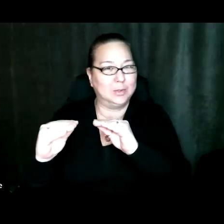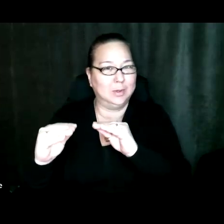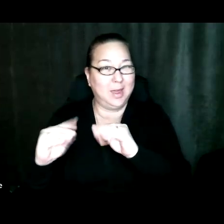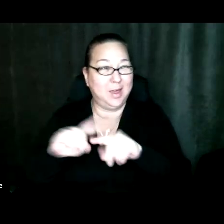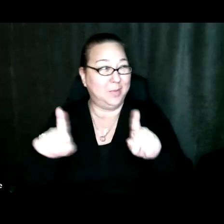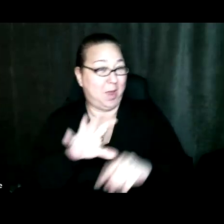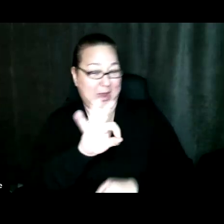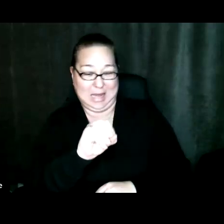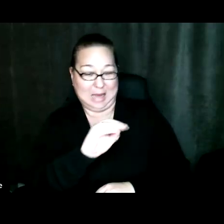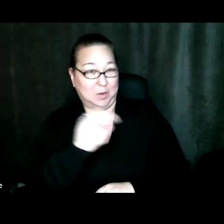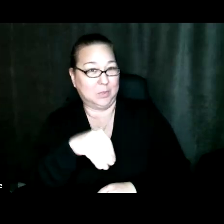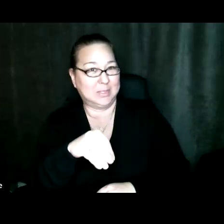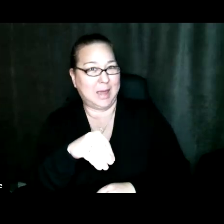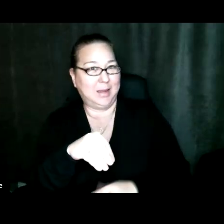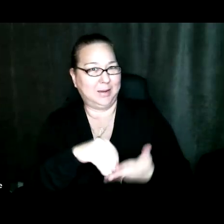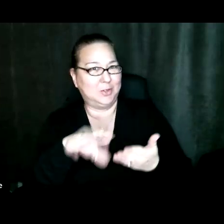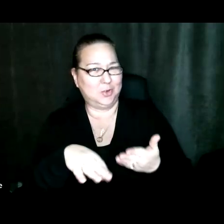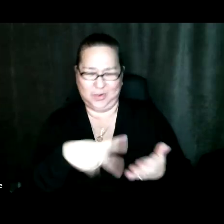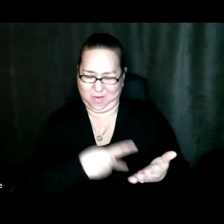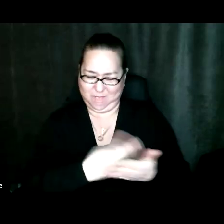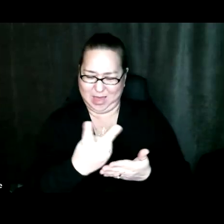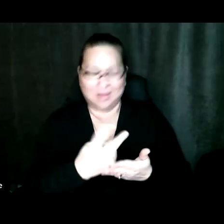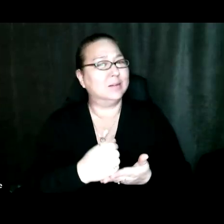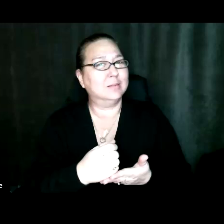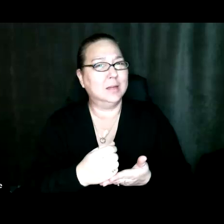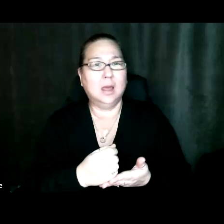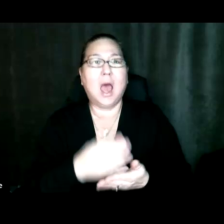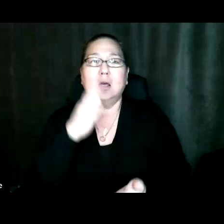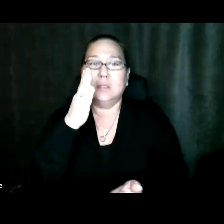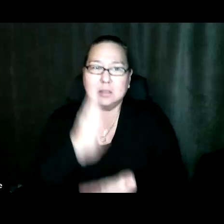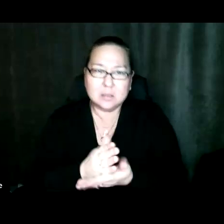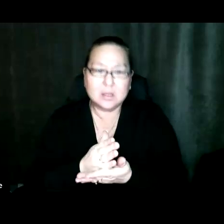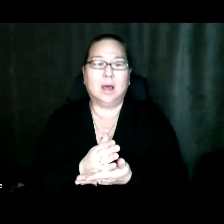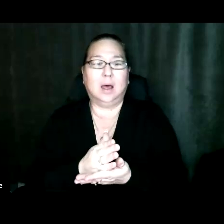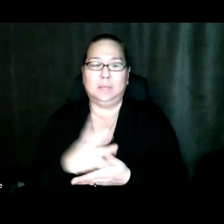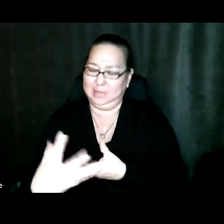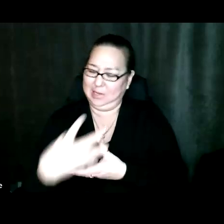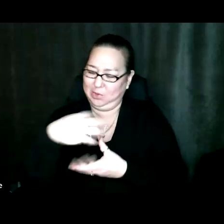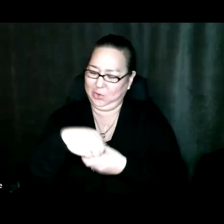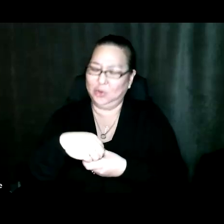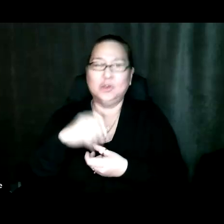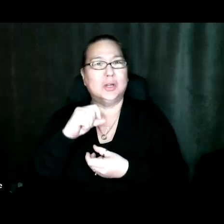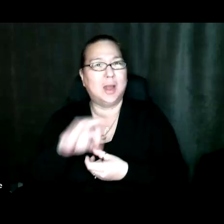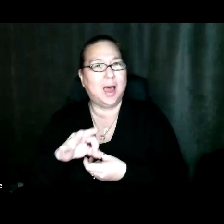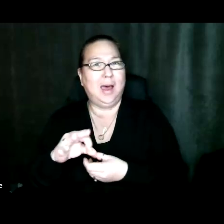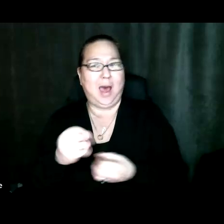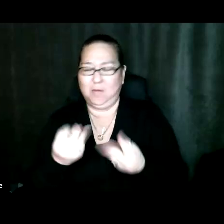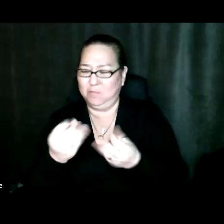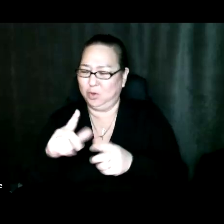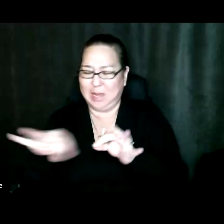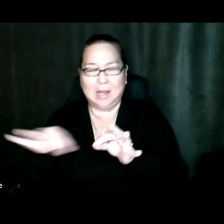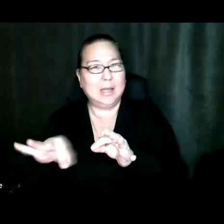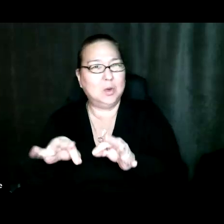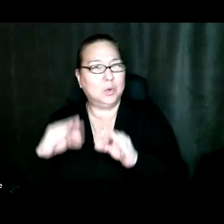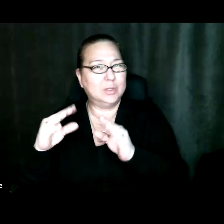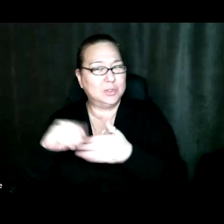are failing. Stop implementing inclusion for multilingual students. Develop bilingual programs where teachers can use